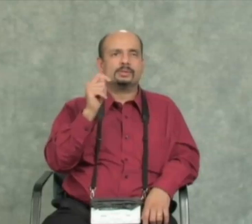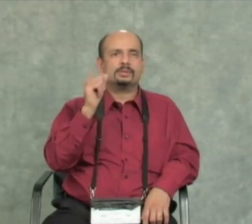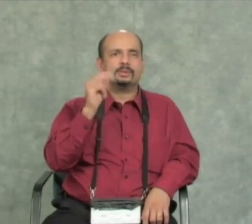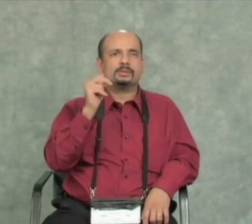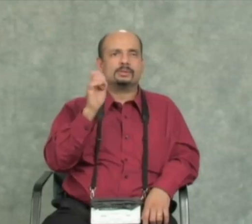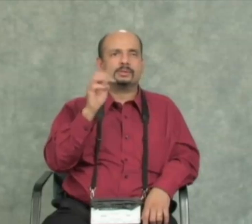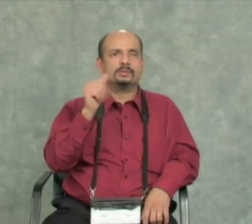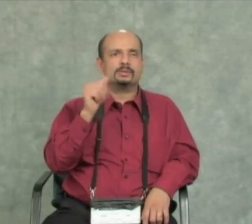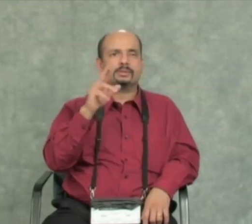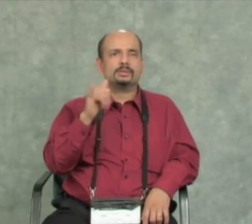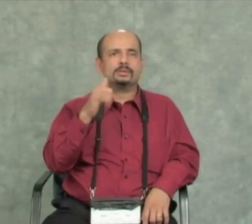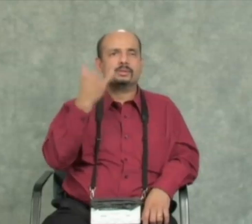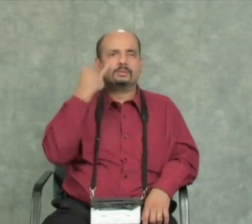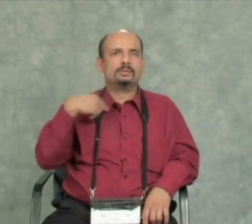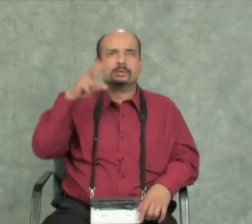has my itinerary on it.